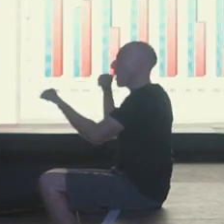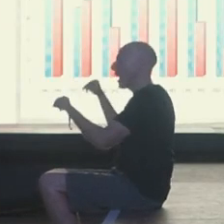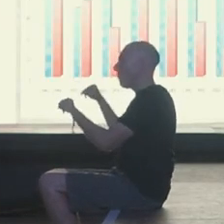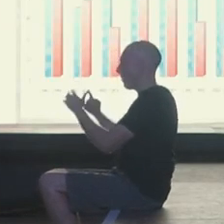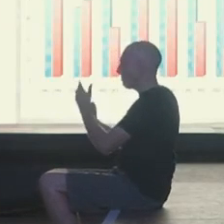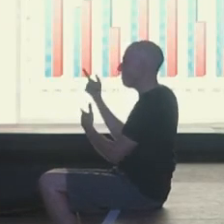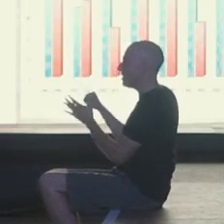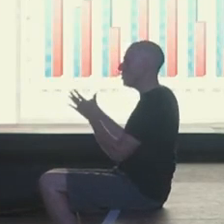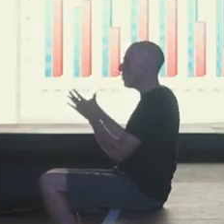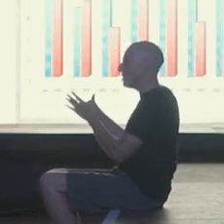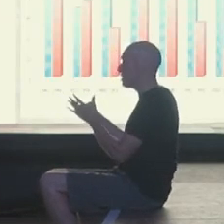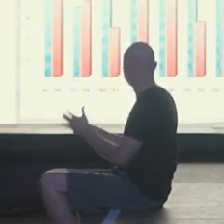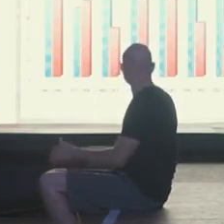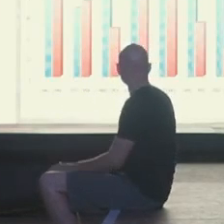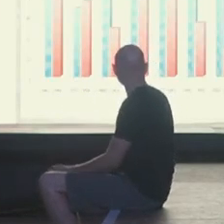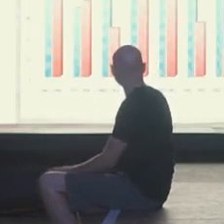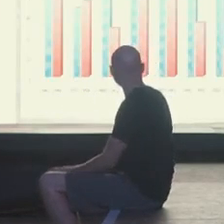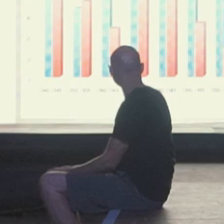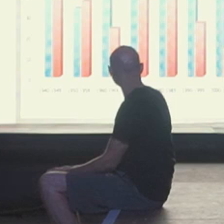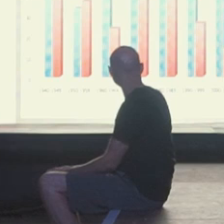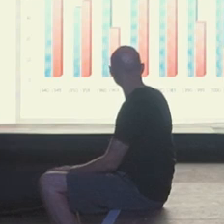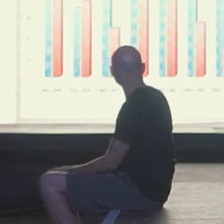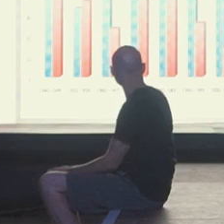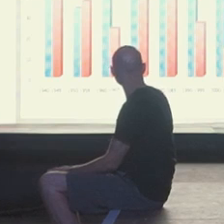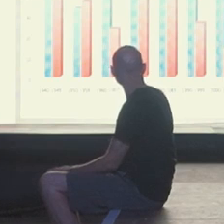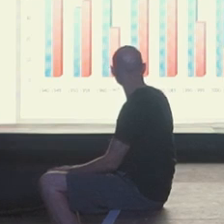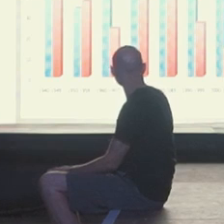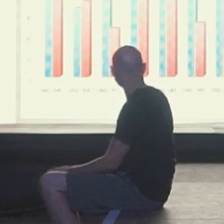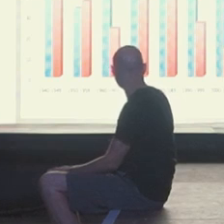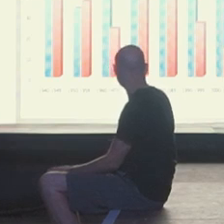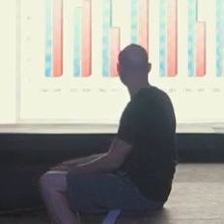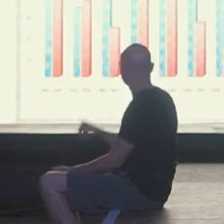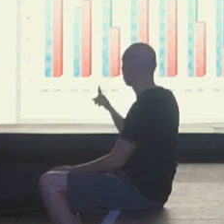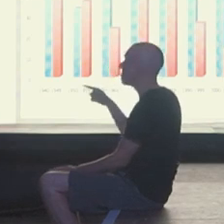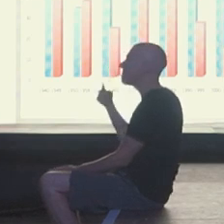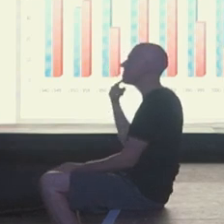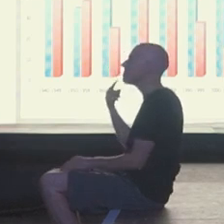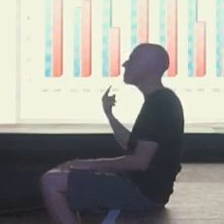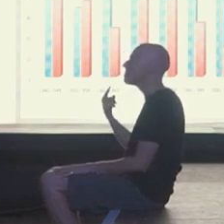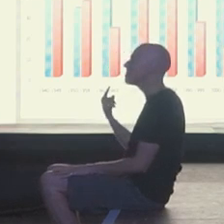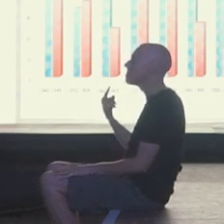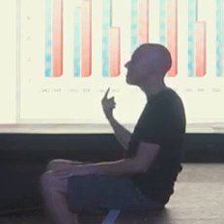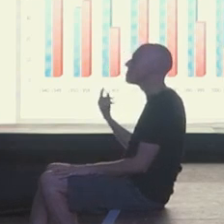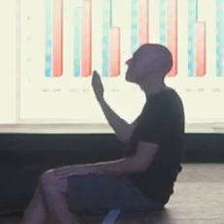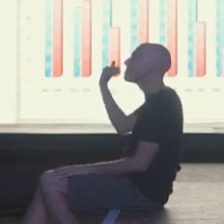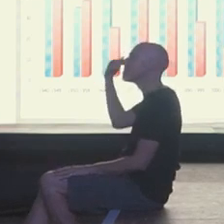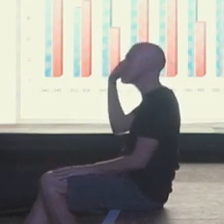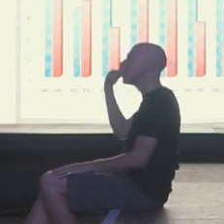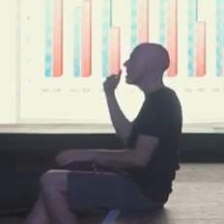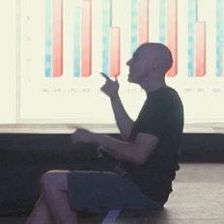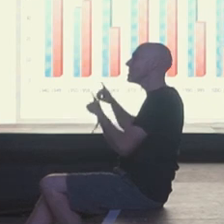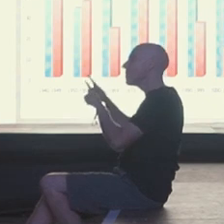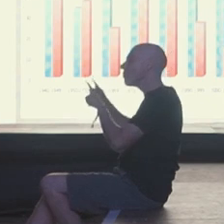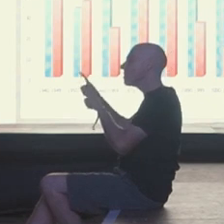And obviously, there's examples in history of when this has worked. The civil rights movement, Otpor, and then there's some great research we'll touch